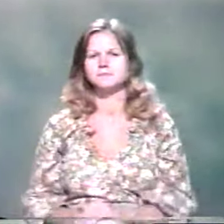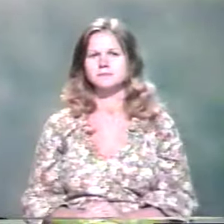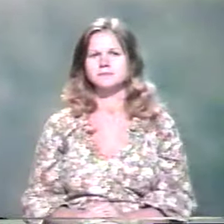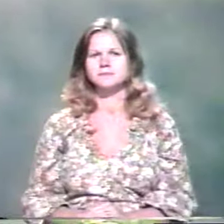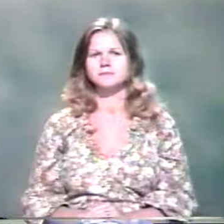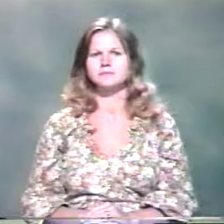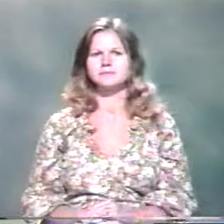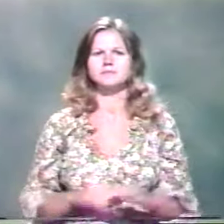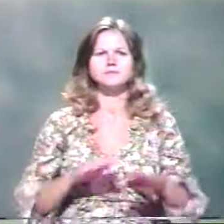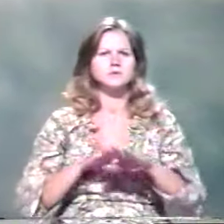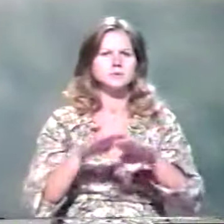Swim.